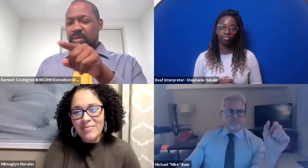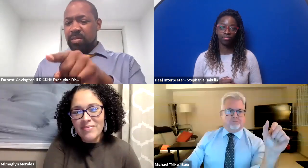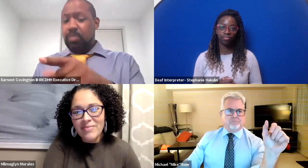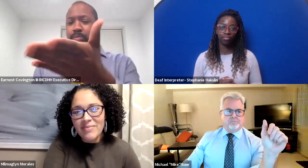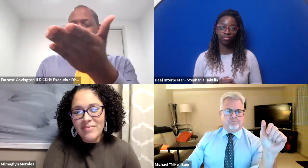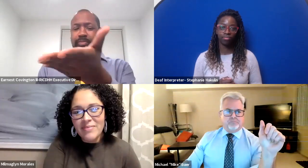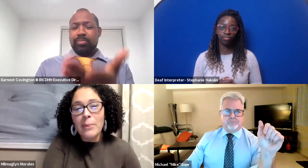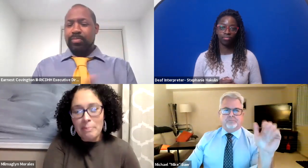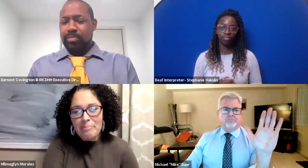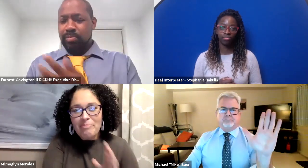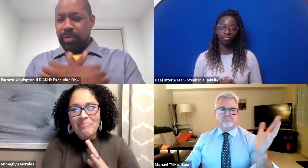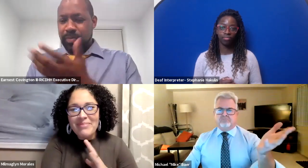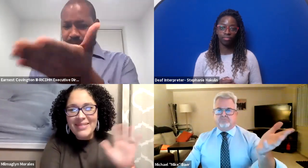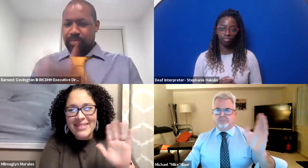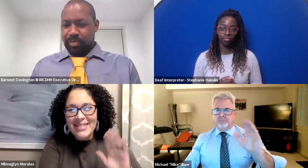Okay.